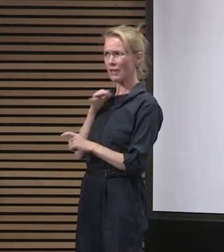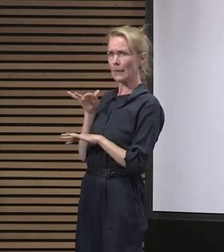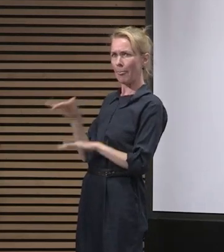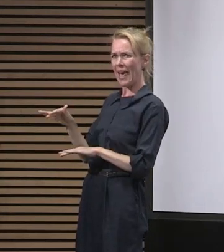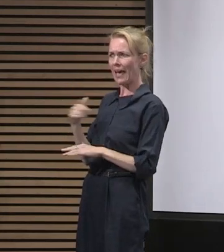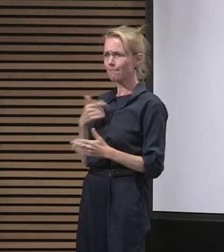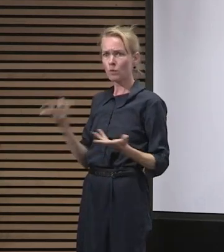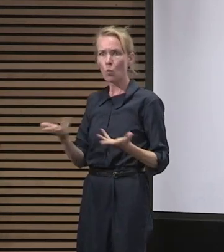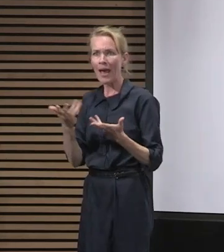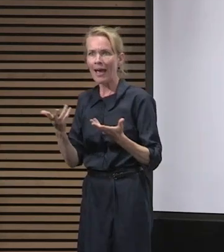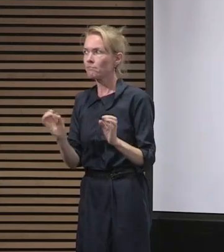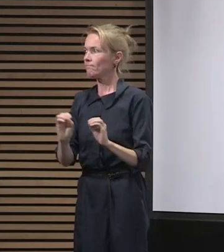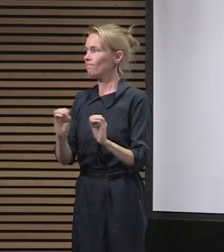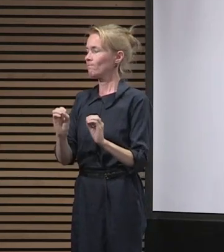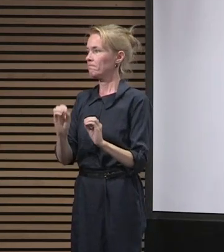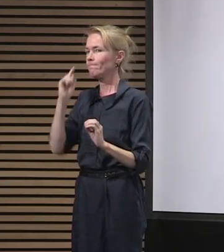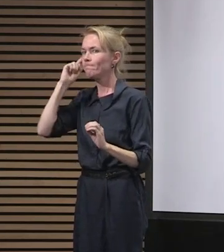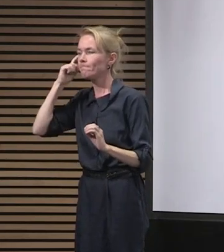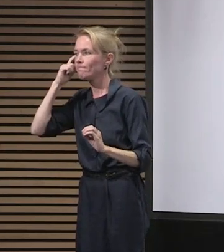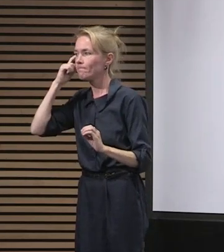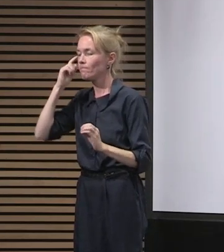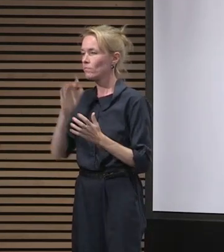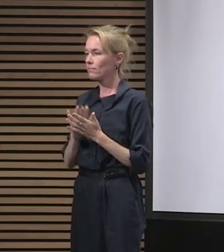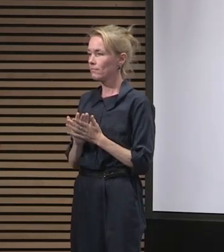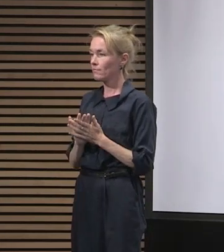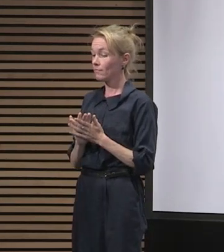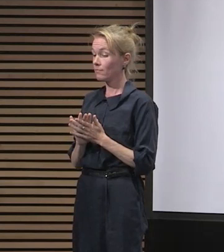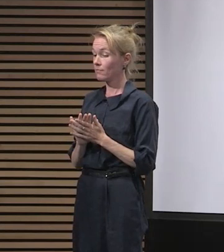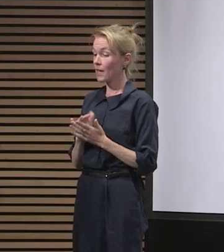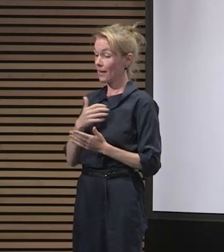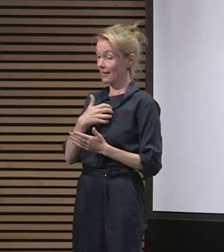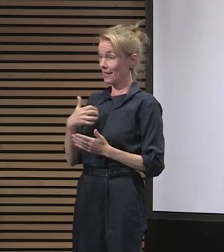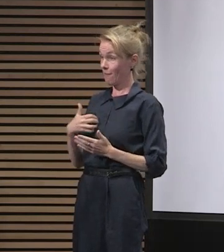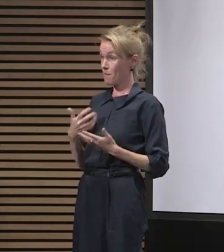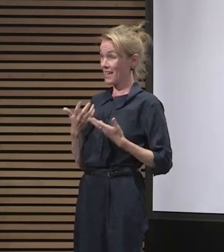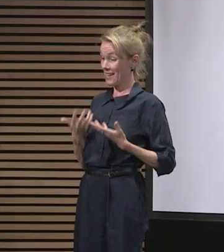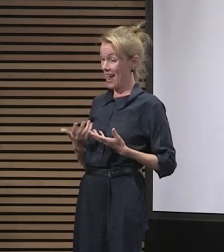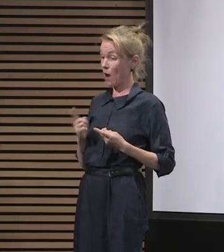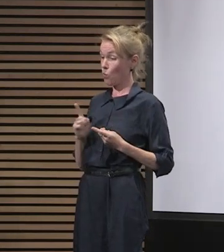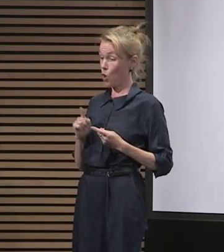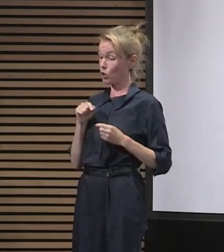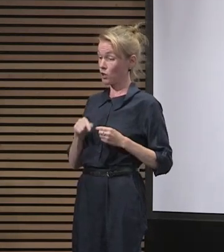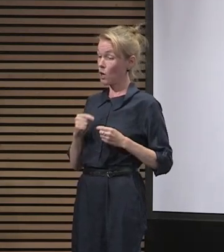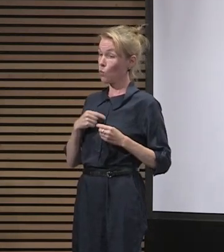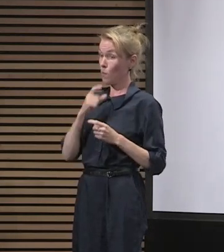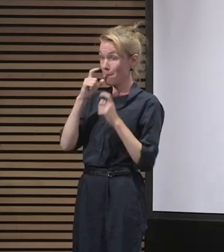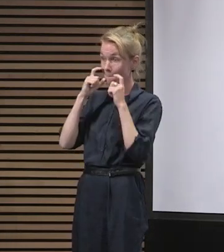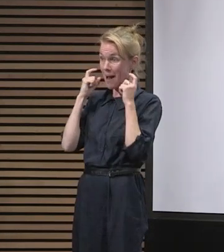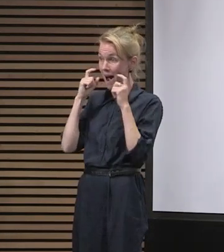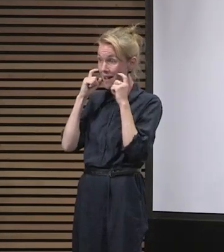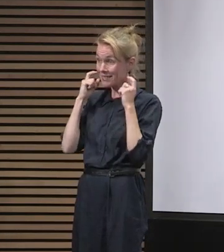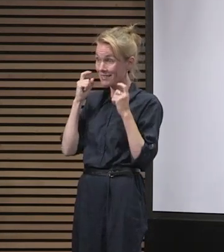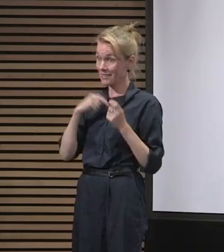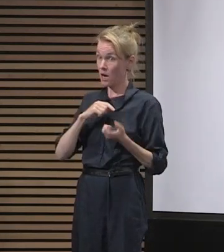feel safe. So we're undertaking a process at the moment of releasing a large number of masks from our